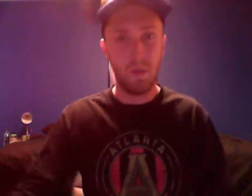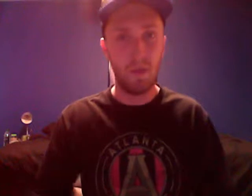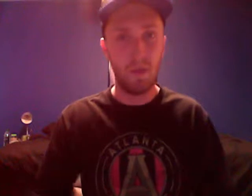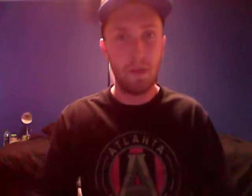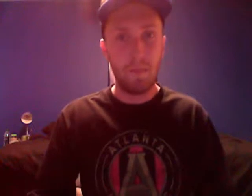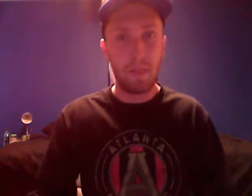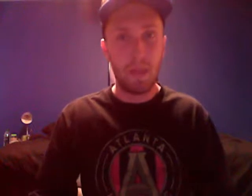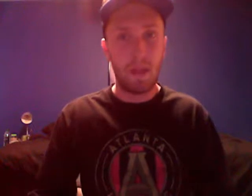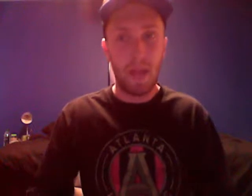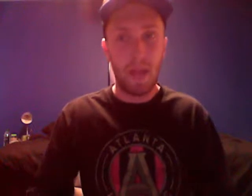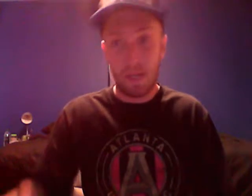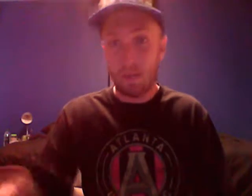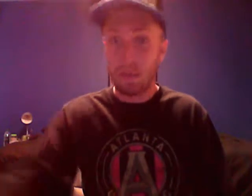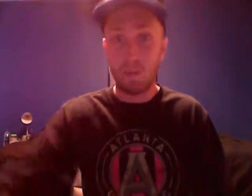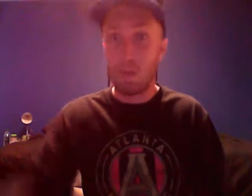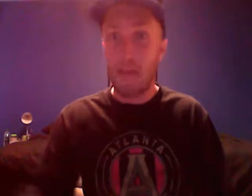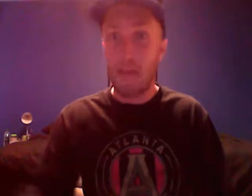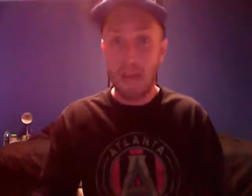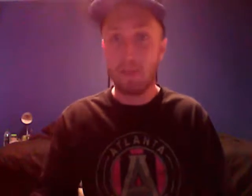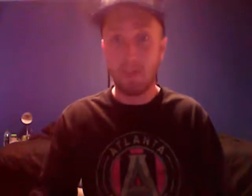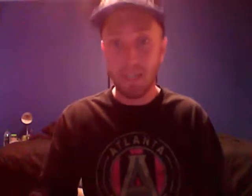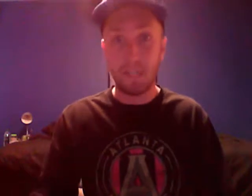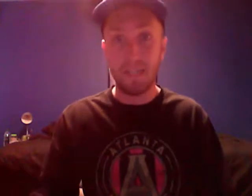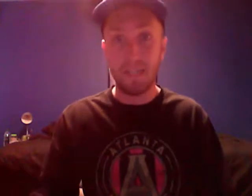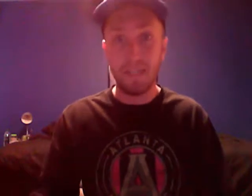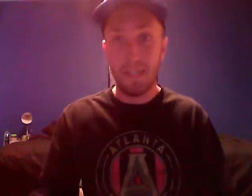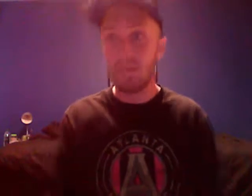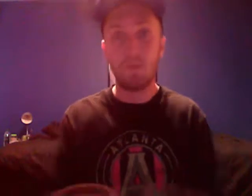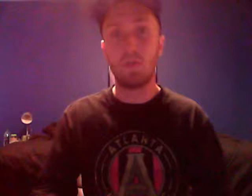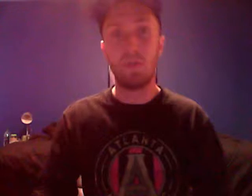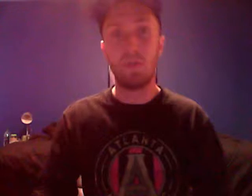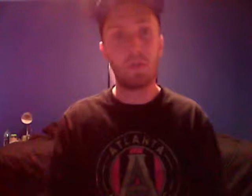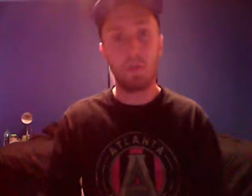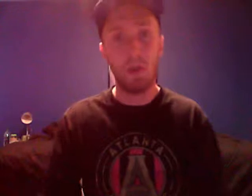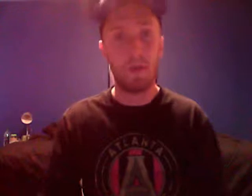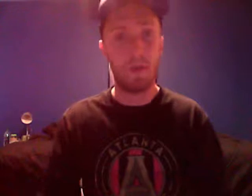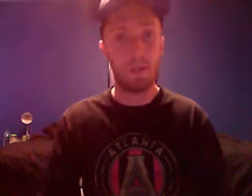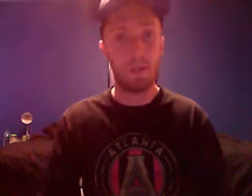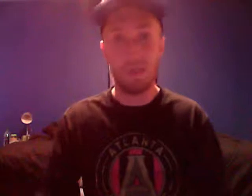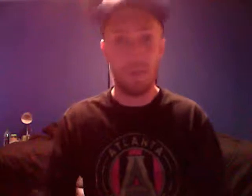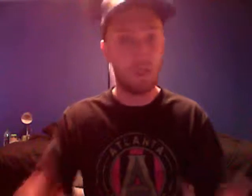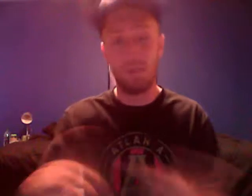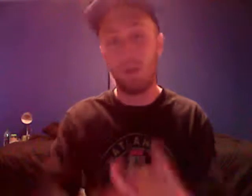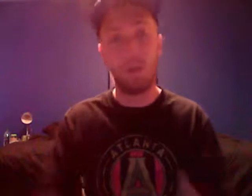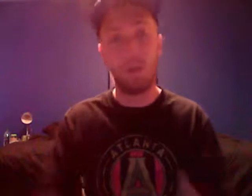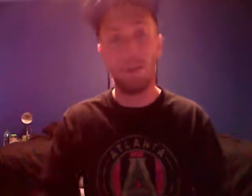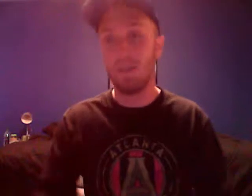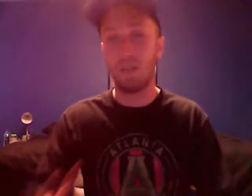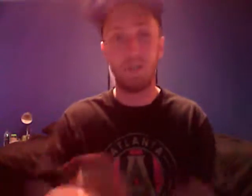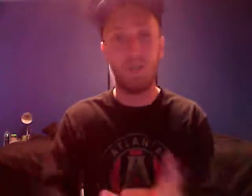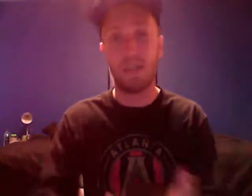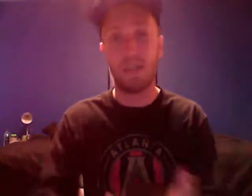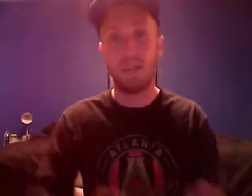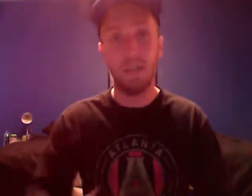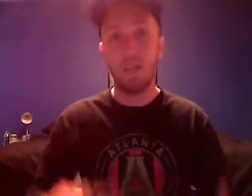Vancouver, and especially when we had the lead. That's the most embarrassing part about all this. It's not just the blowout. It's not just the fact that, you